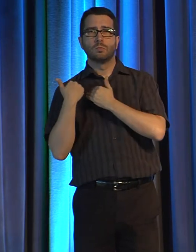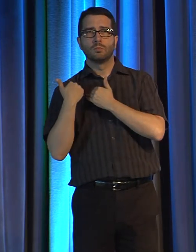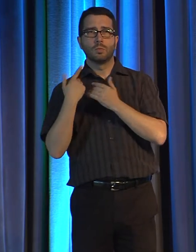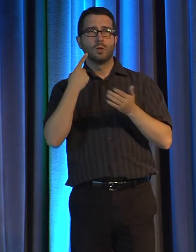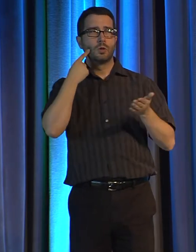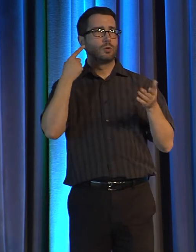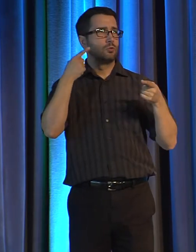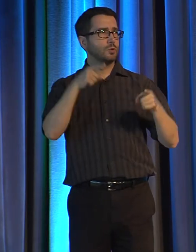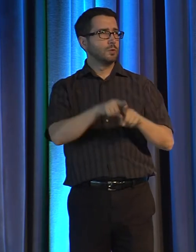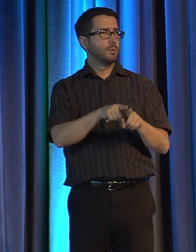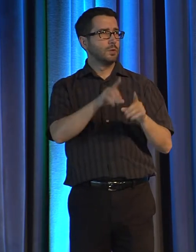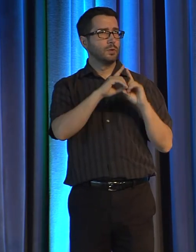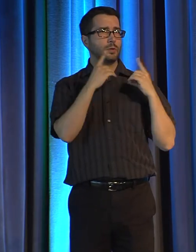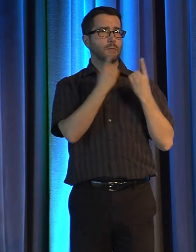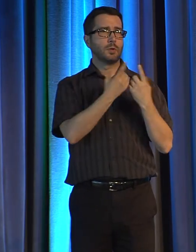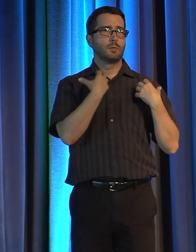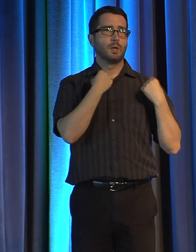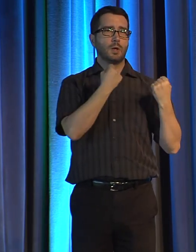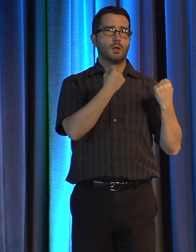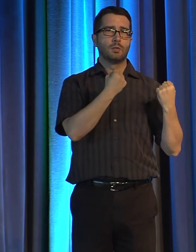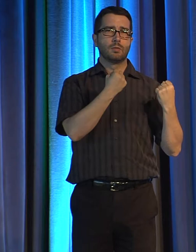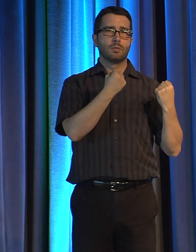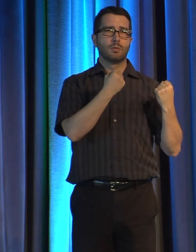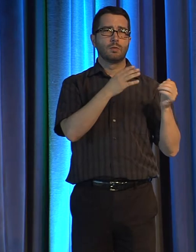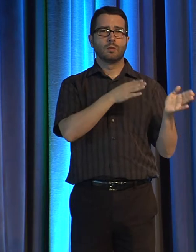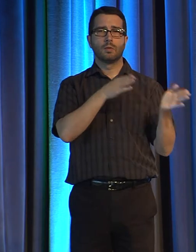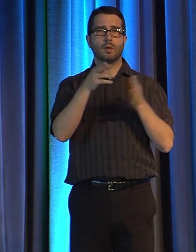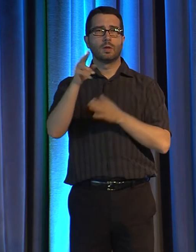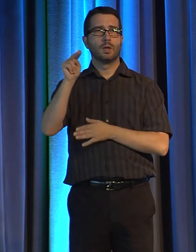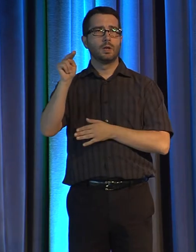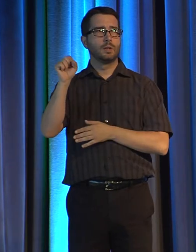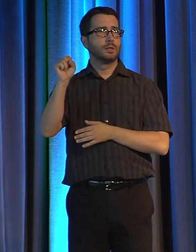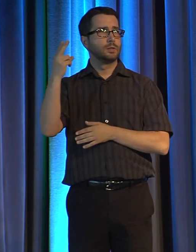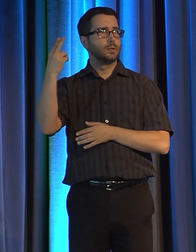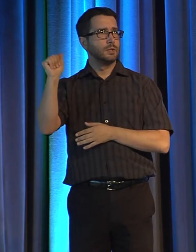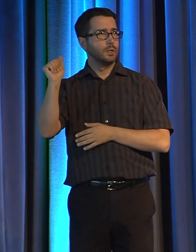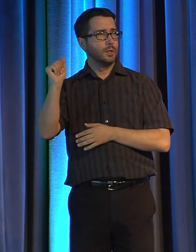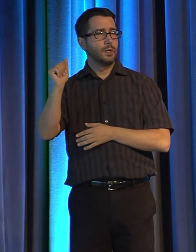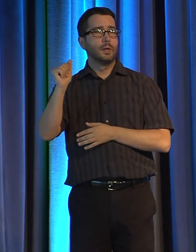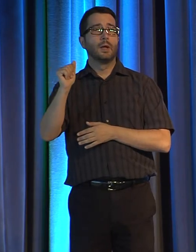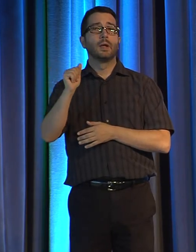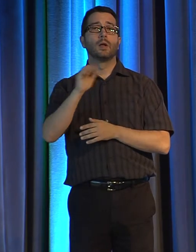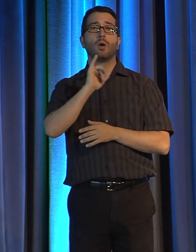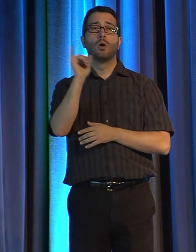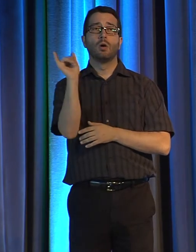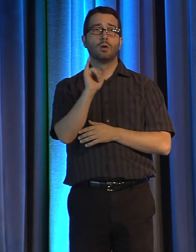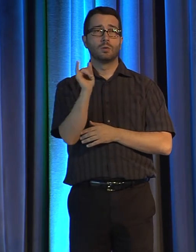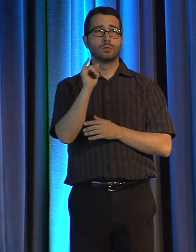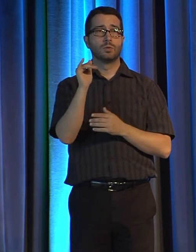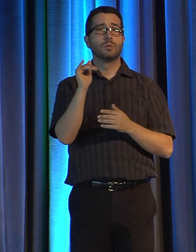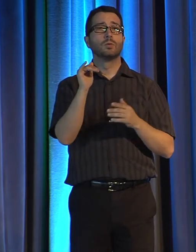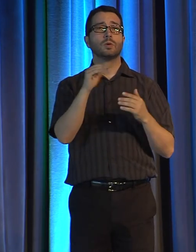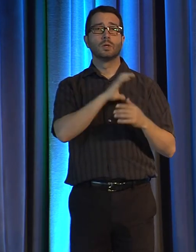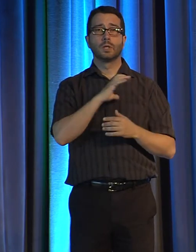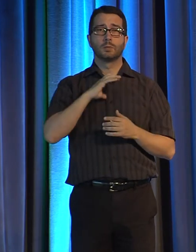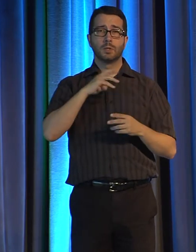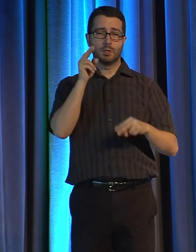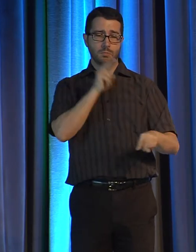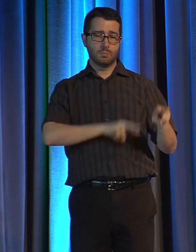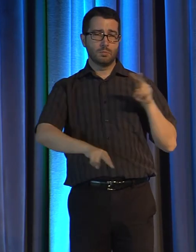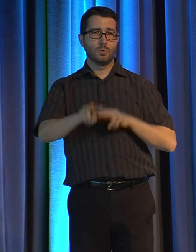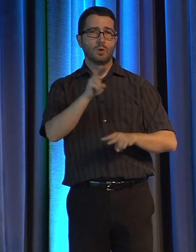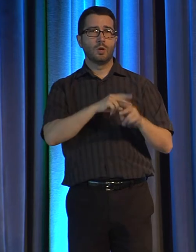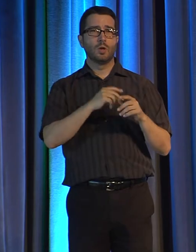between the Department of Health and Wellness and the NSHA. In addition, The committee monitored our performance